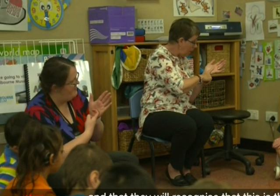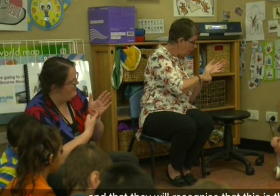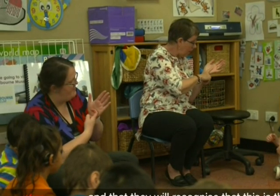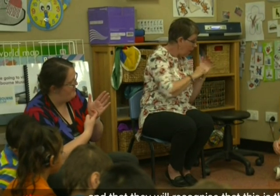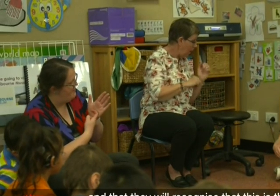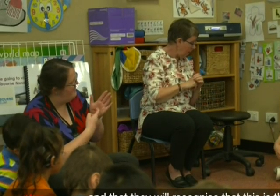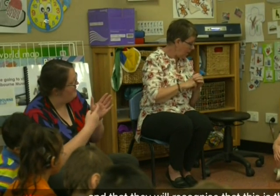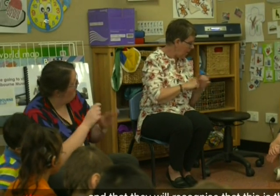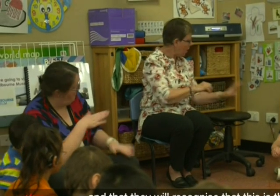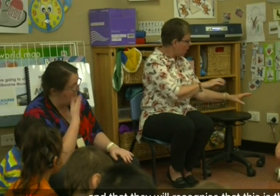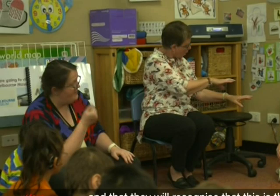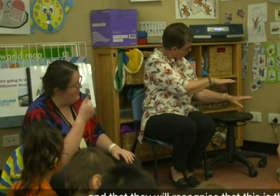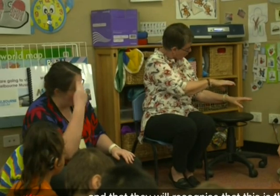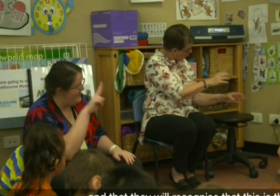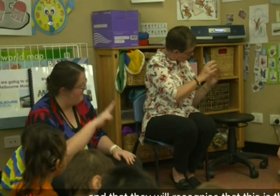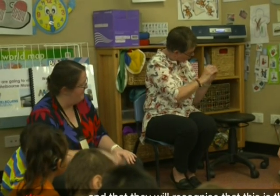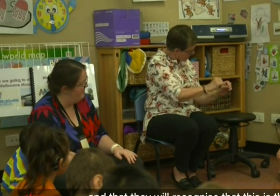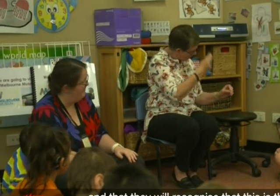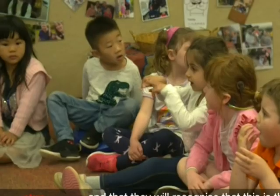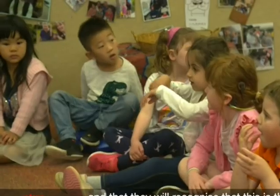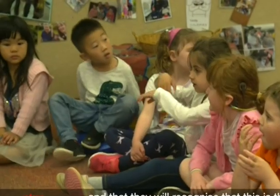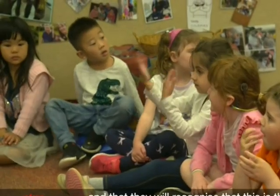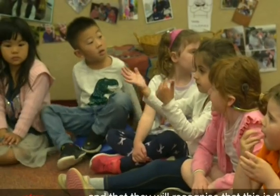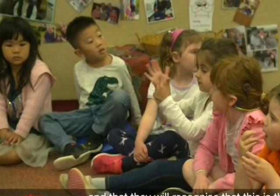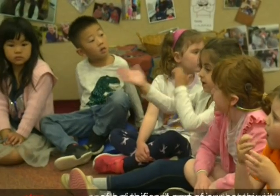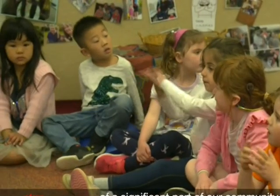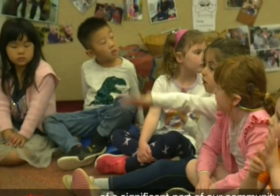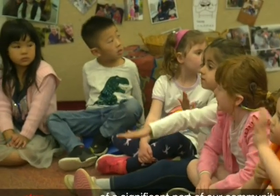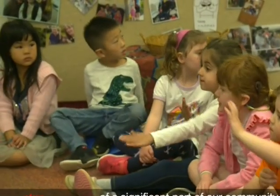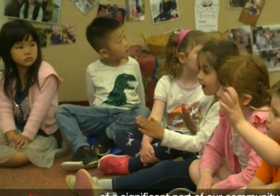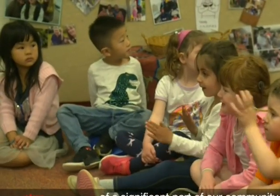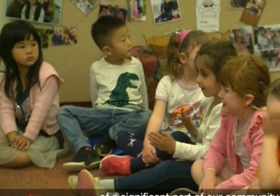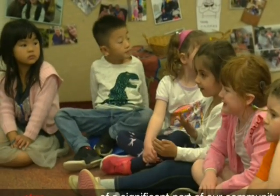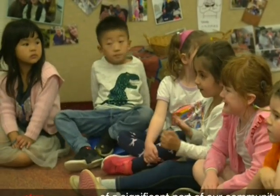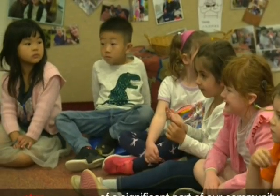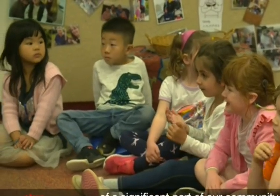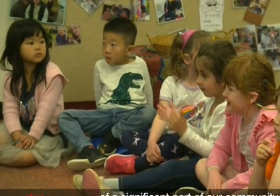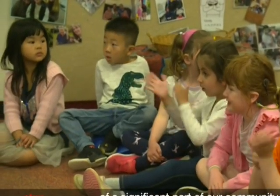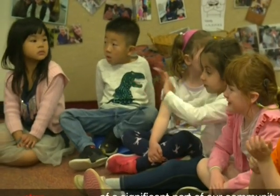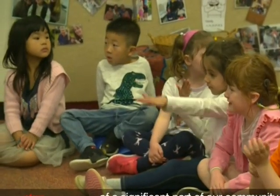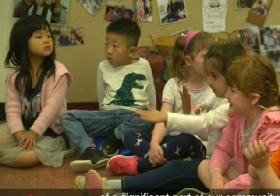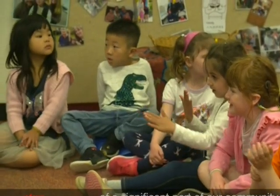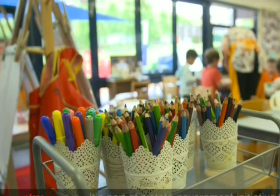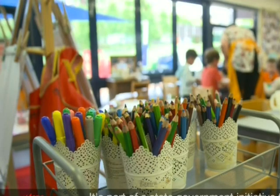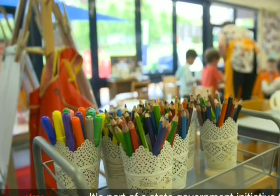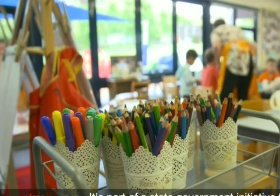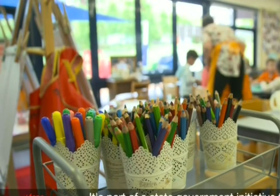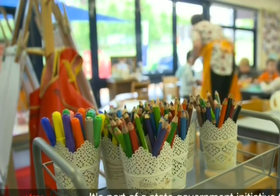will recognise that this is the communication and language of a significant part of our community. It's part of a